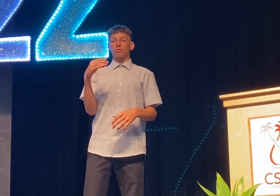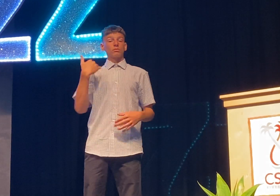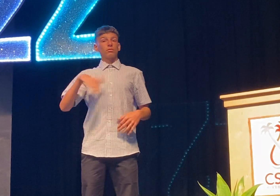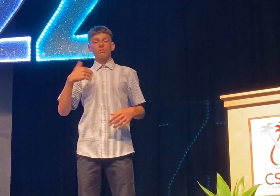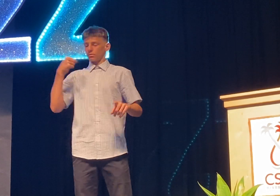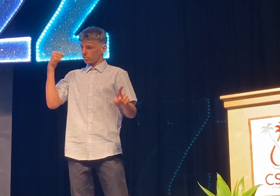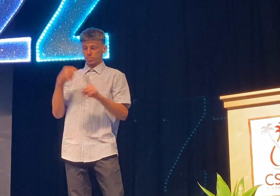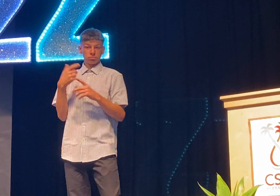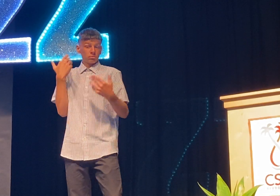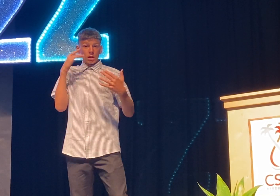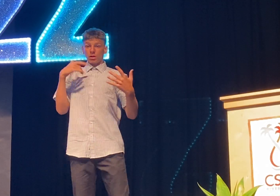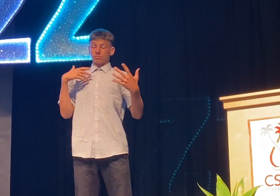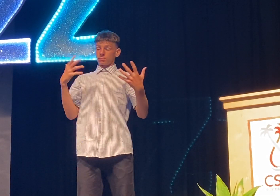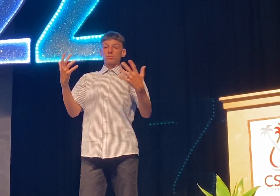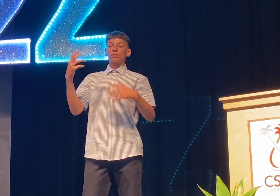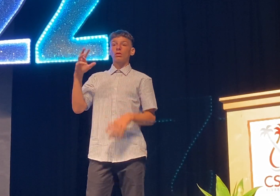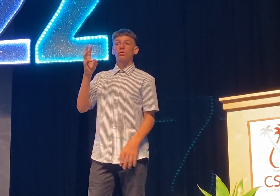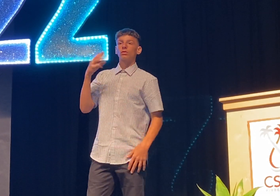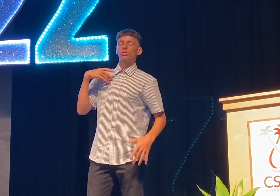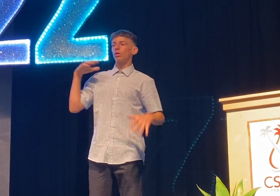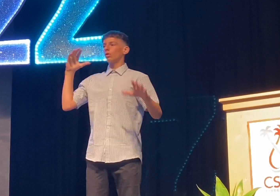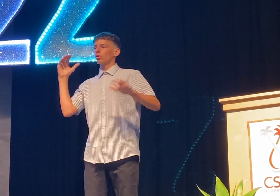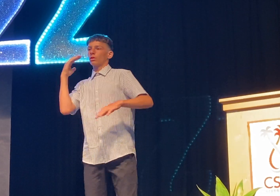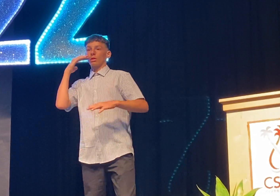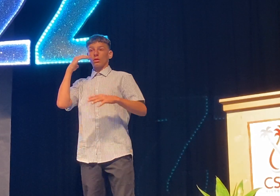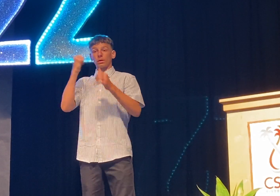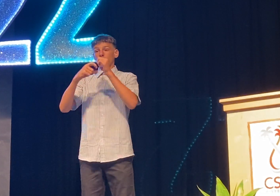Now from sixth grade, I mean, it's been stressful.